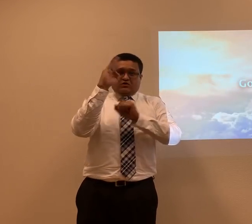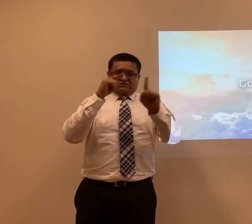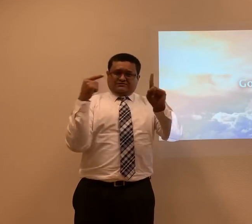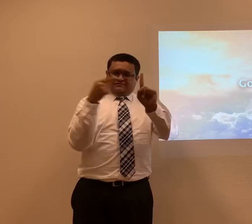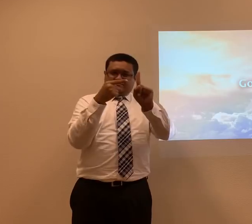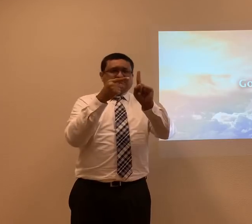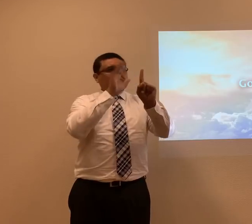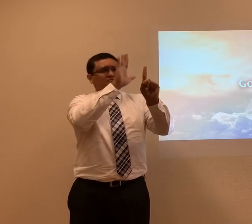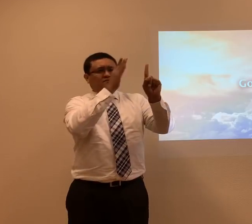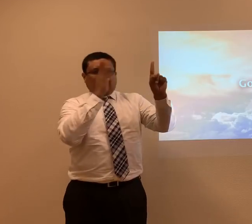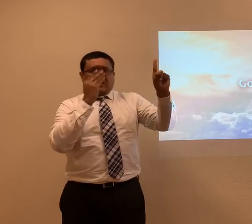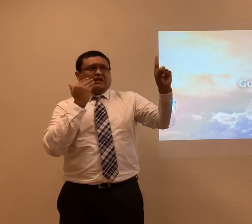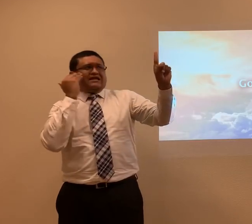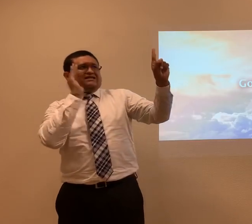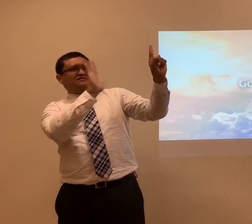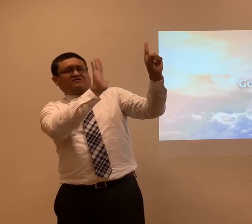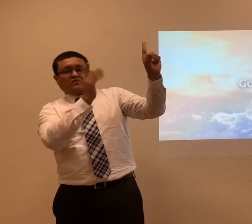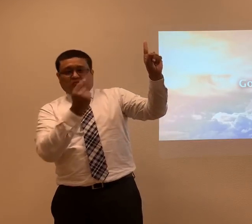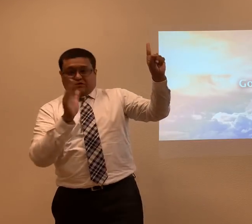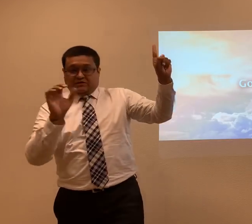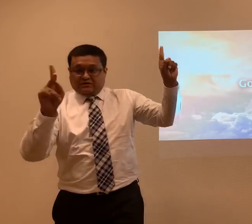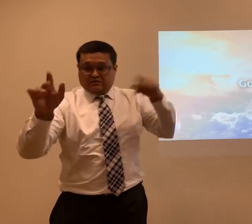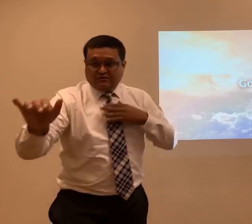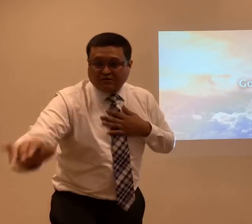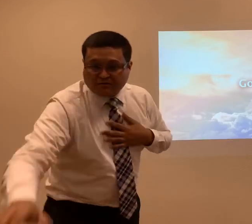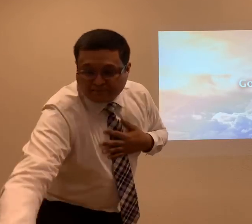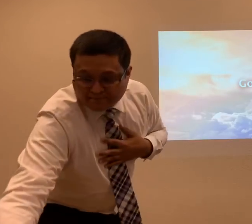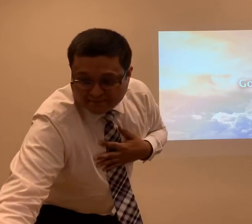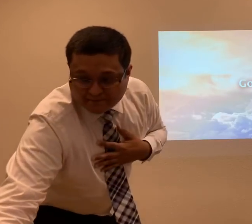So I want to emphasize this part with the Godhead.